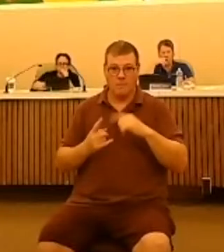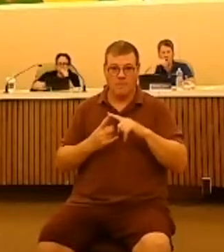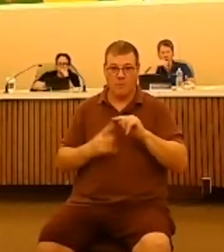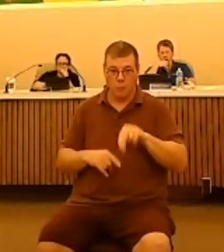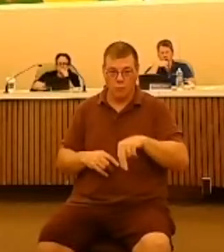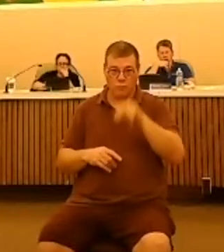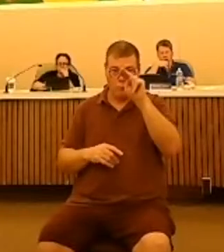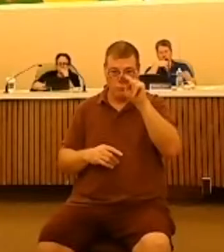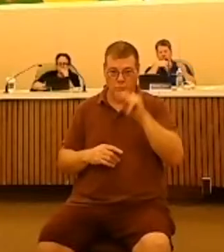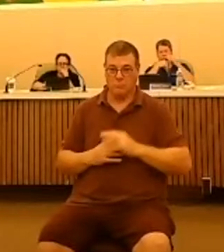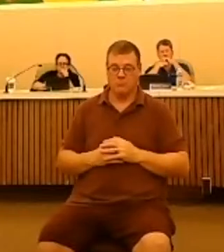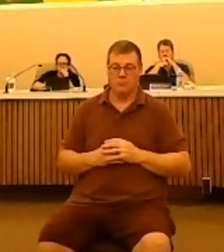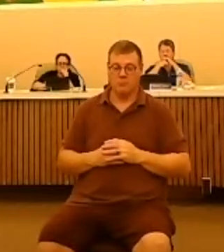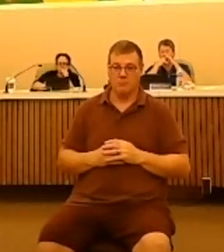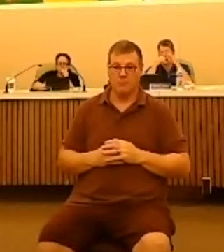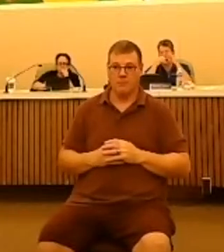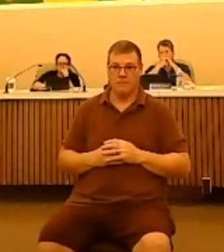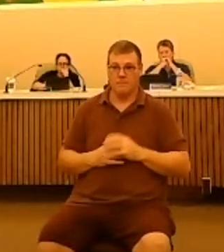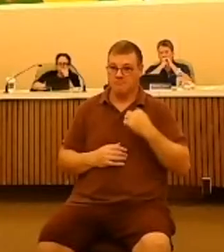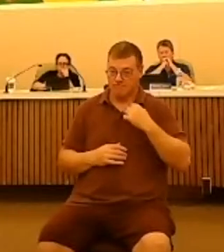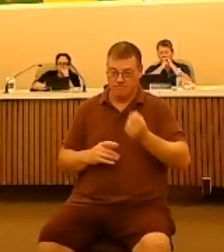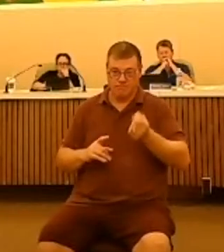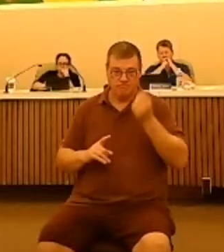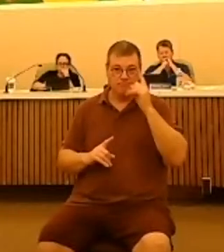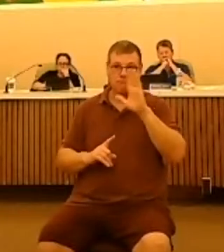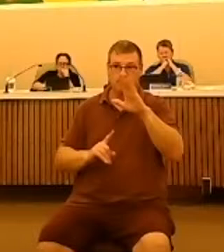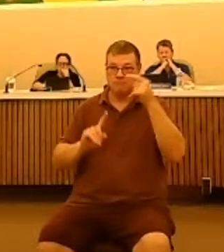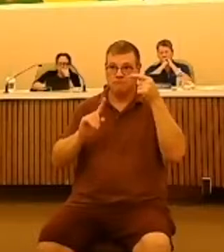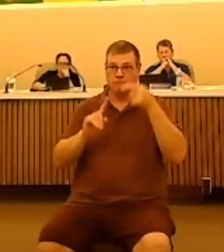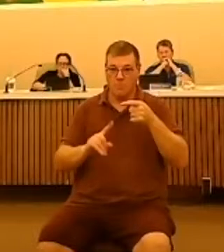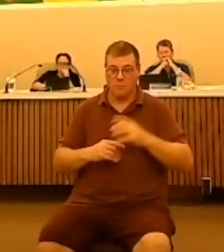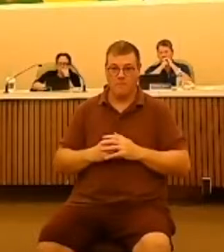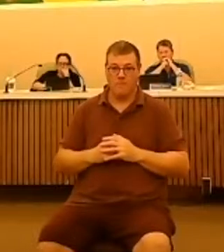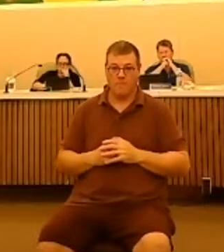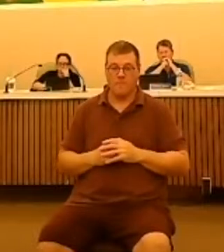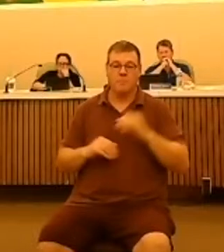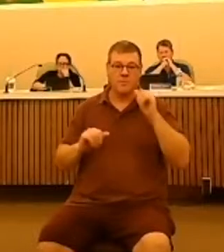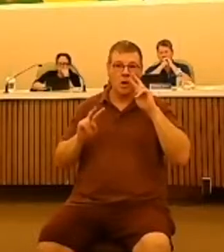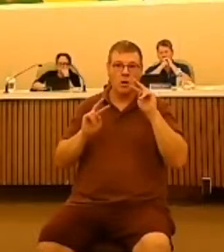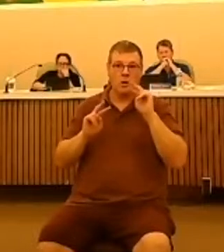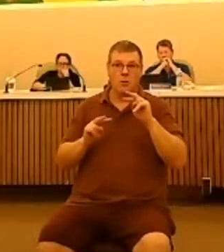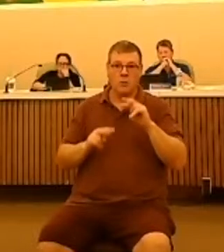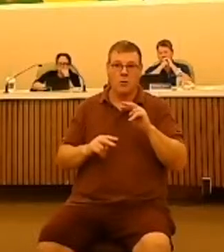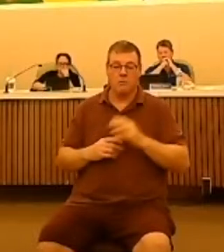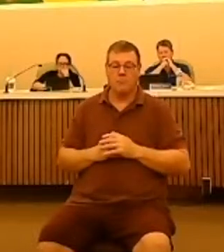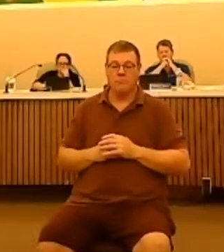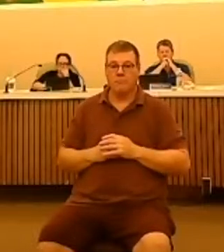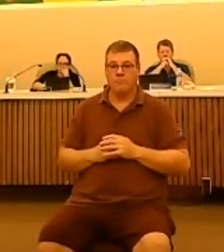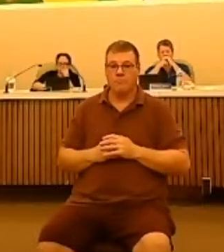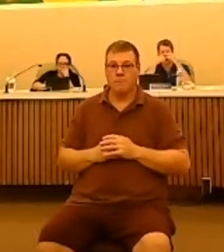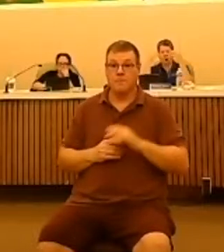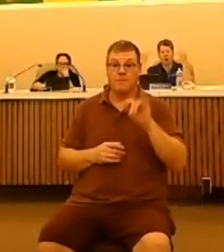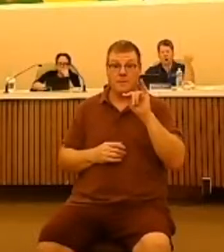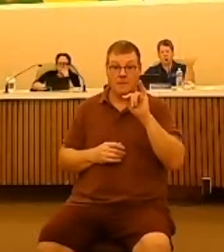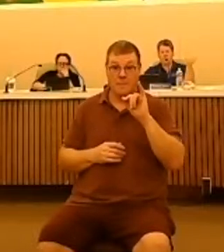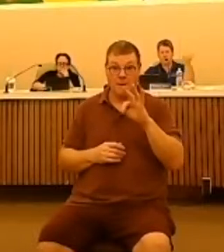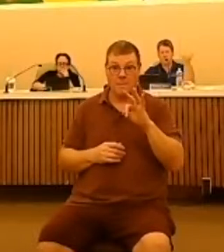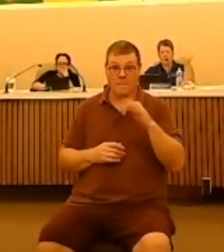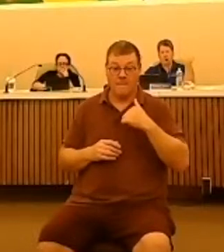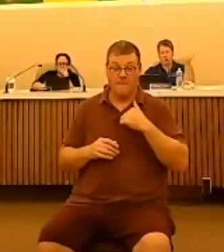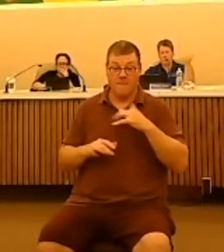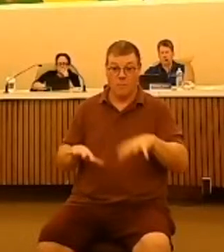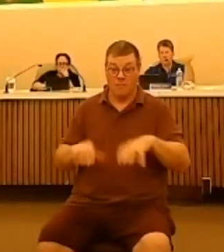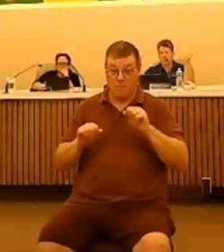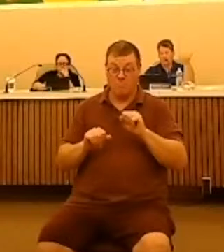north. So I get your point. And we can take a look at, like I said, if we're gonna take a look at putting